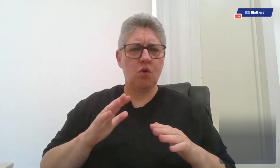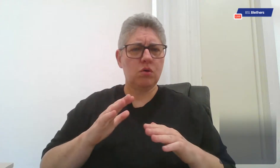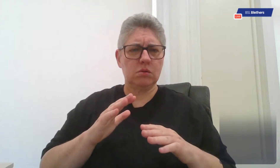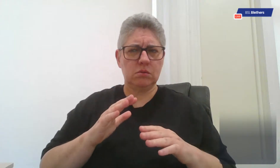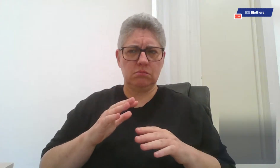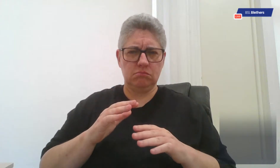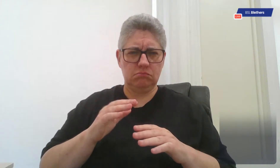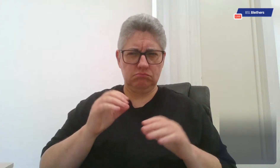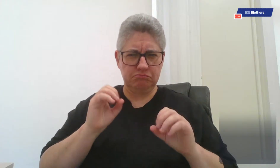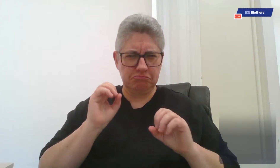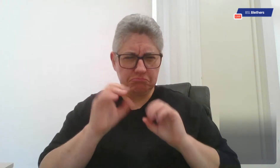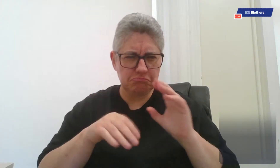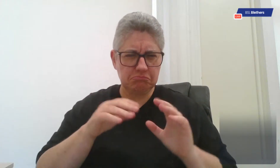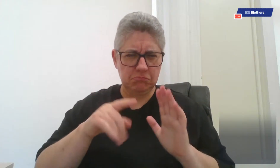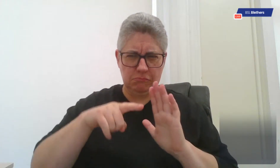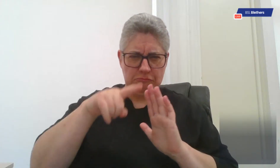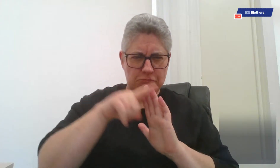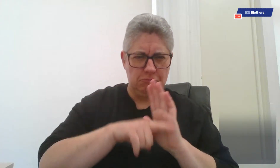and